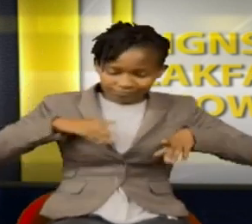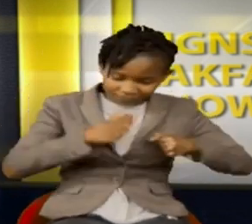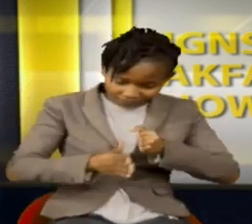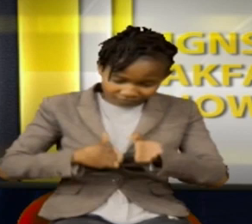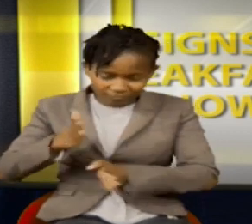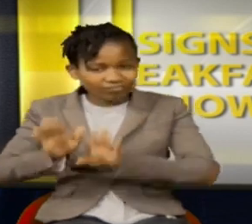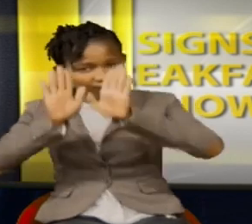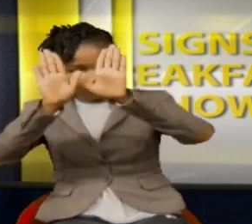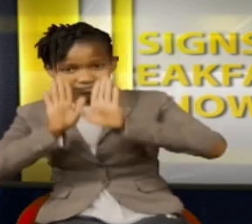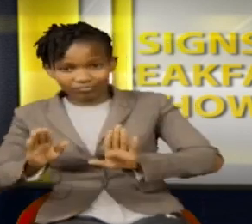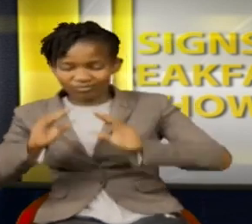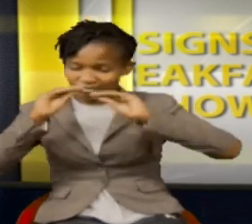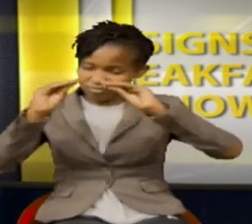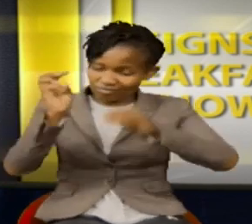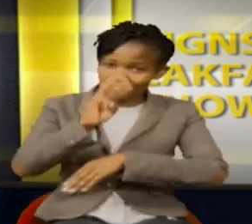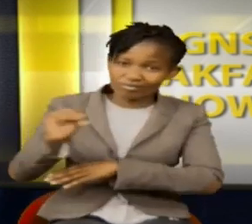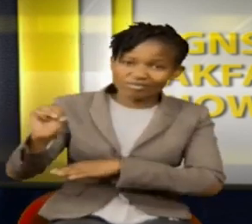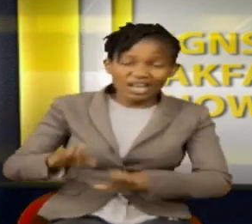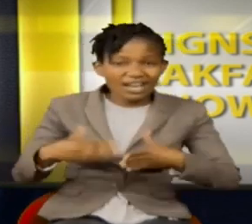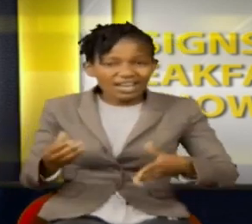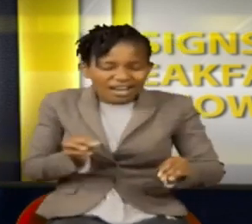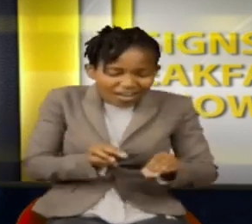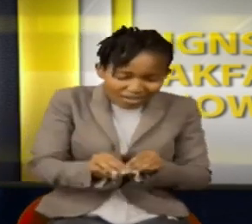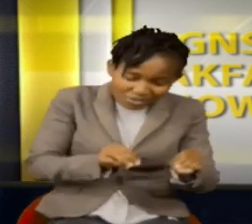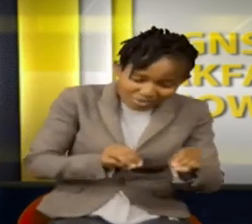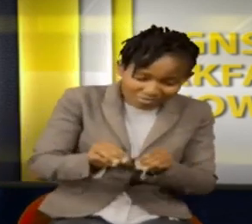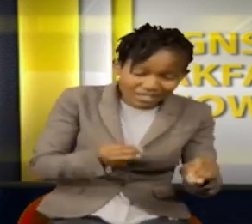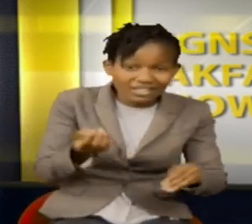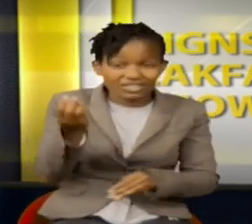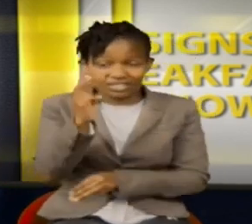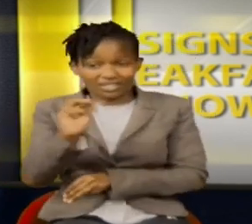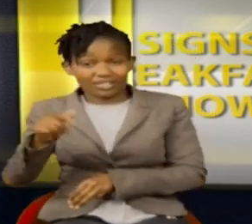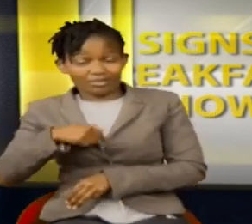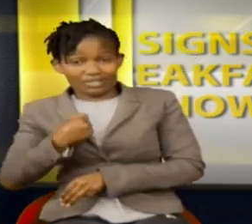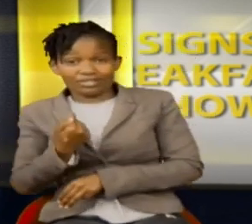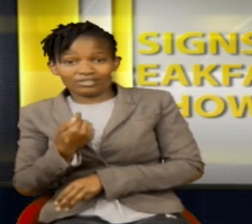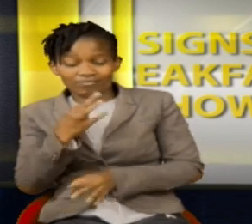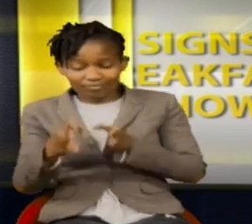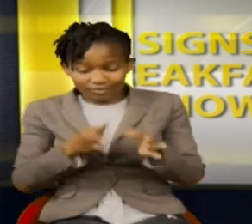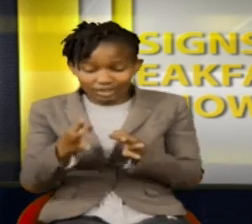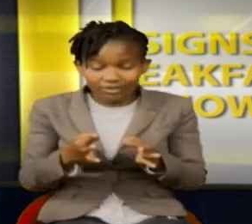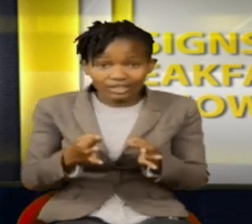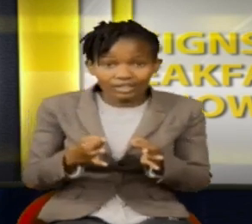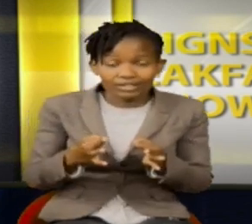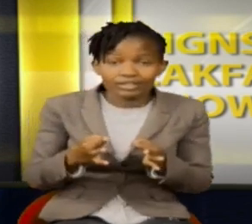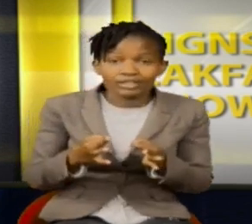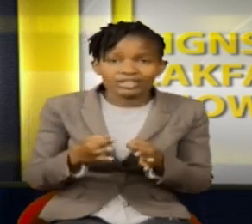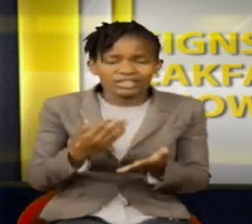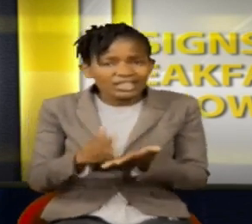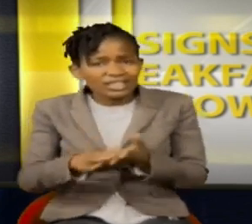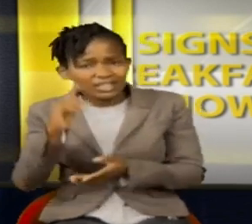is essential. Mm-hmm. We're teaching them how to manage their themselves. Yeah. Even if it's, you see, sometimes we